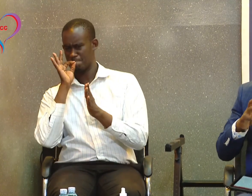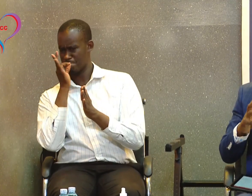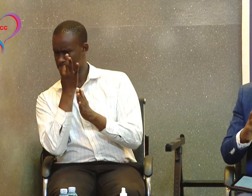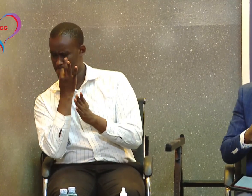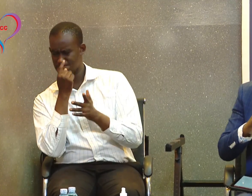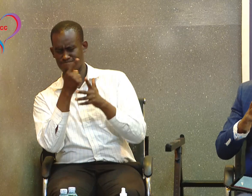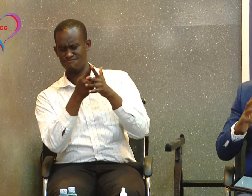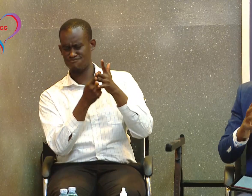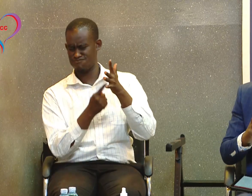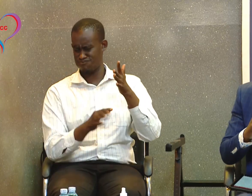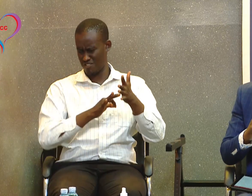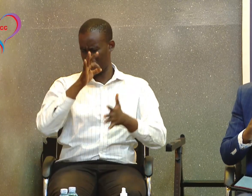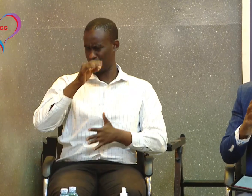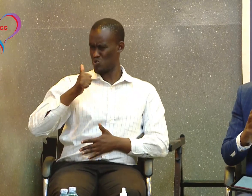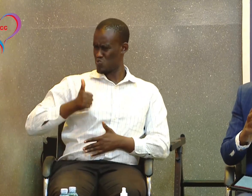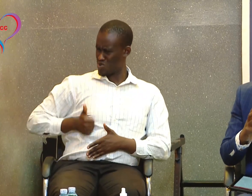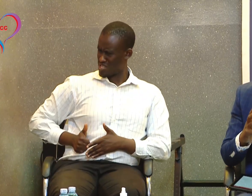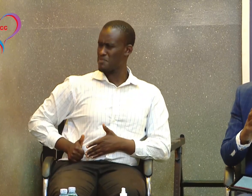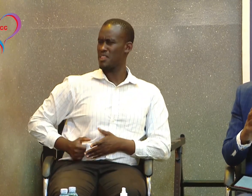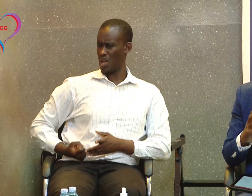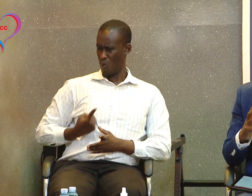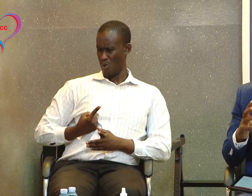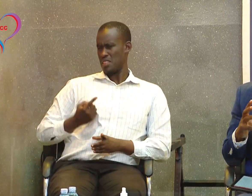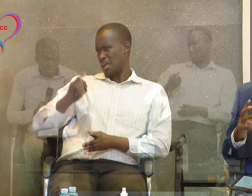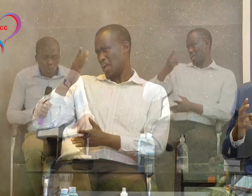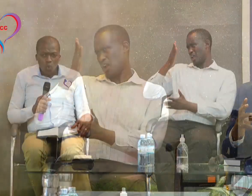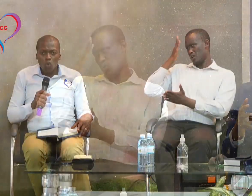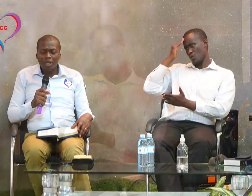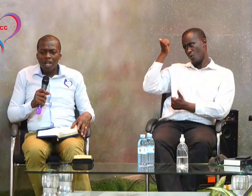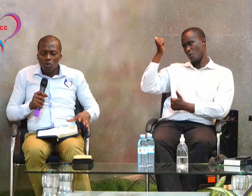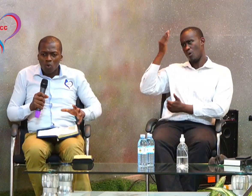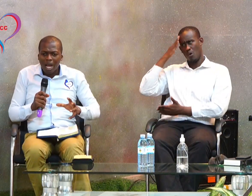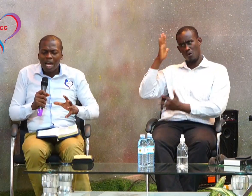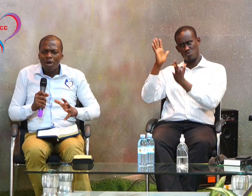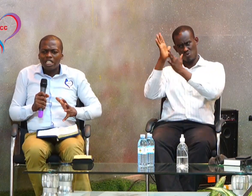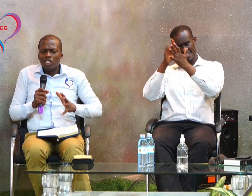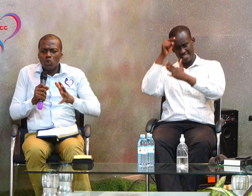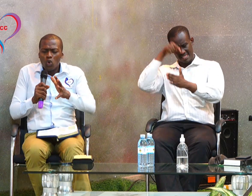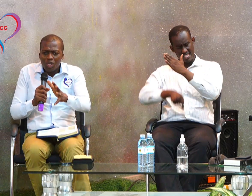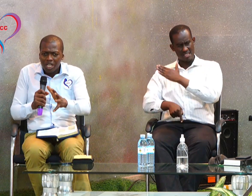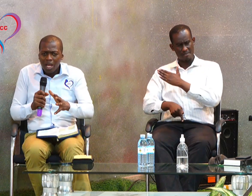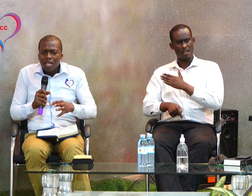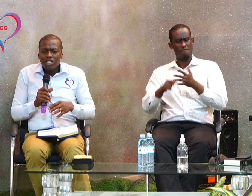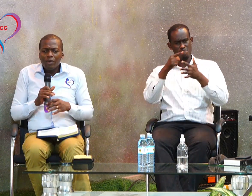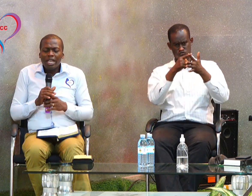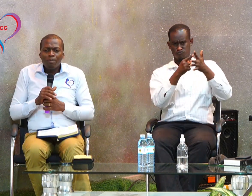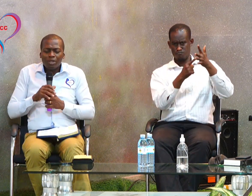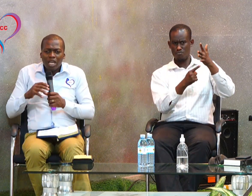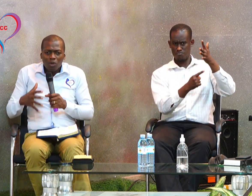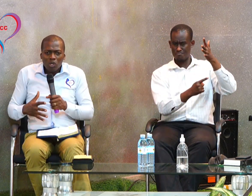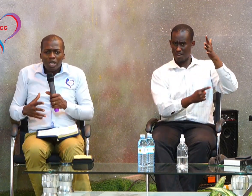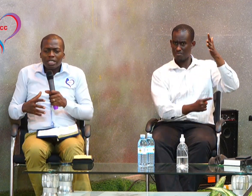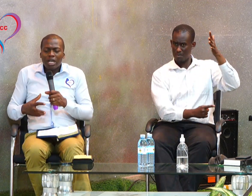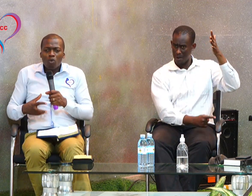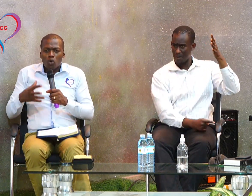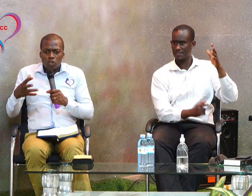fasting, all those spiritual disciplines that cause us to know Christ deeper. kakati okuluubirira kuno kwagamba nti nduubirira zibeera empisa